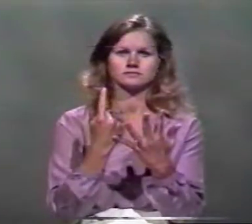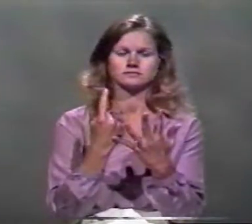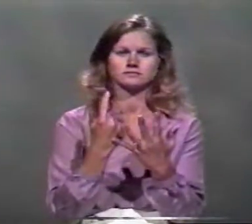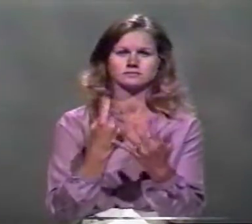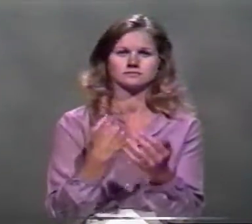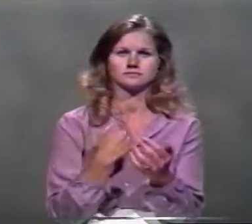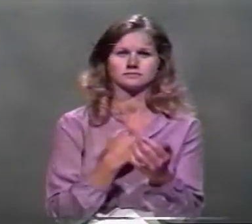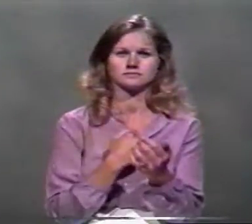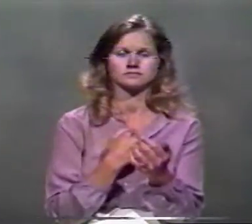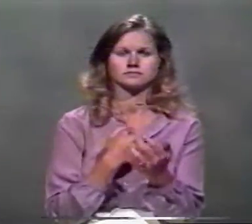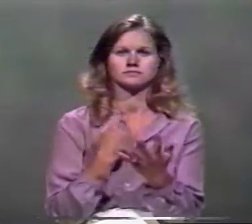1 on Friday.